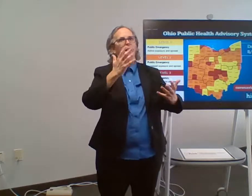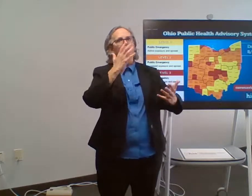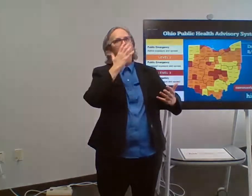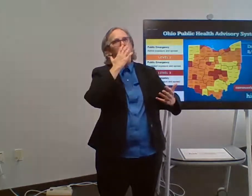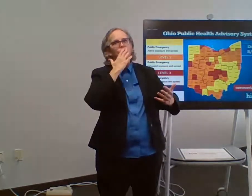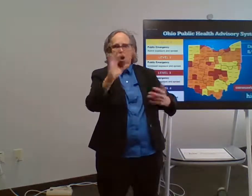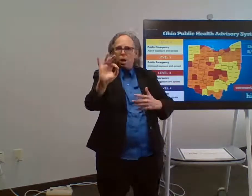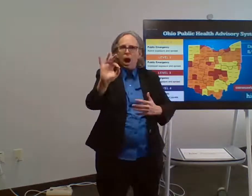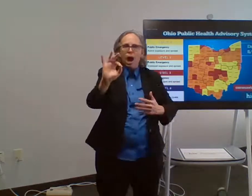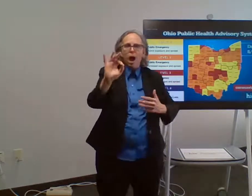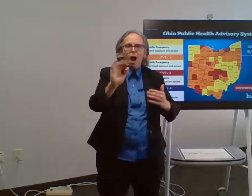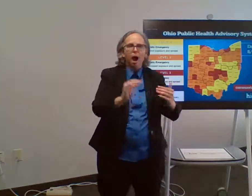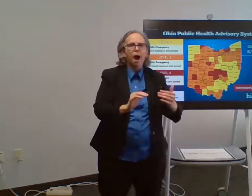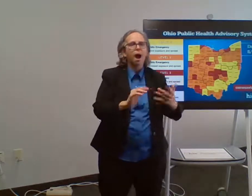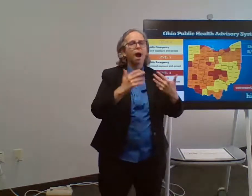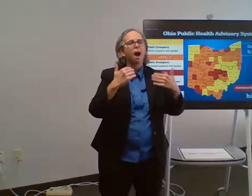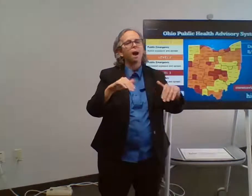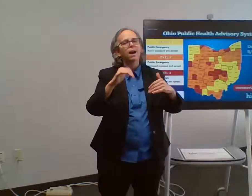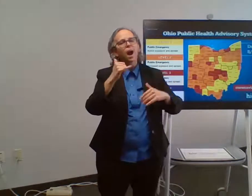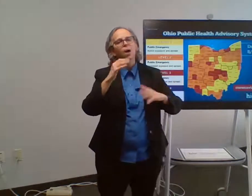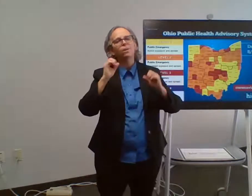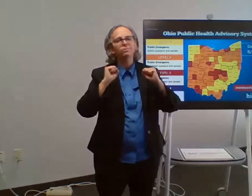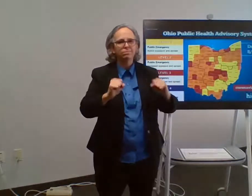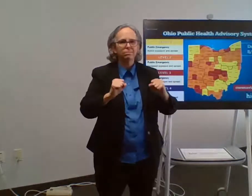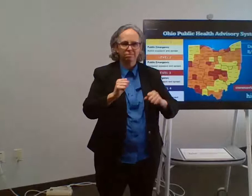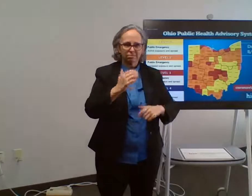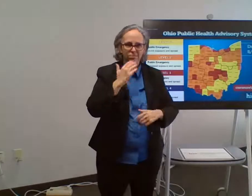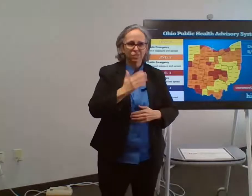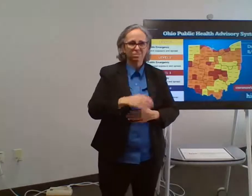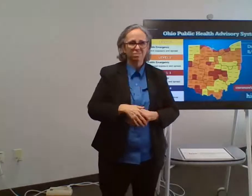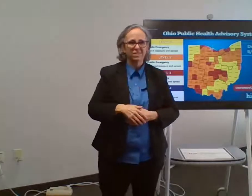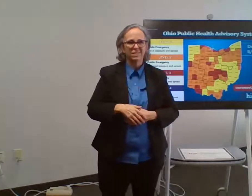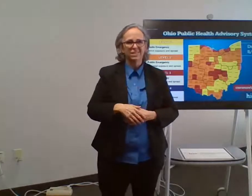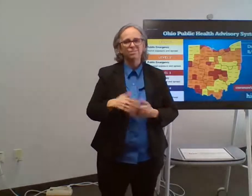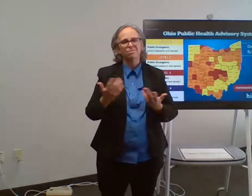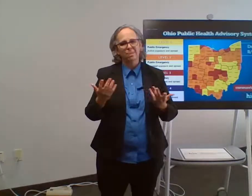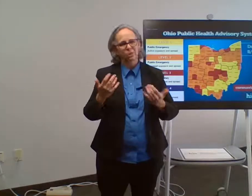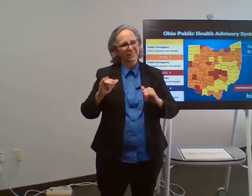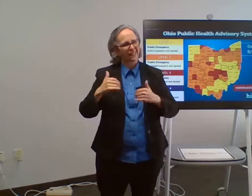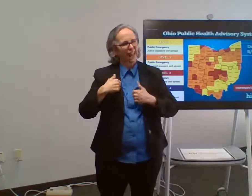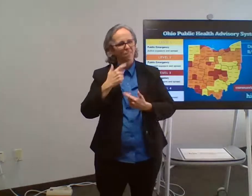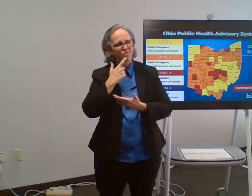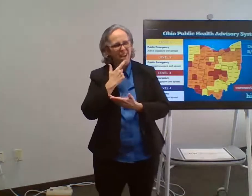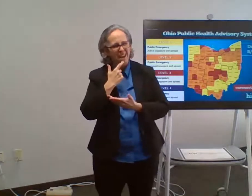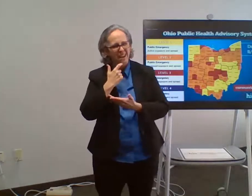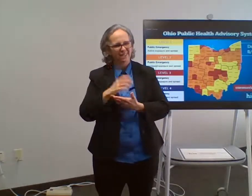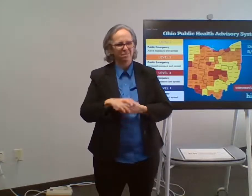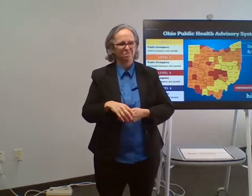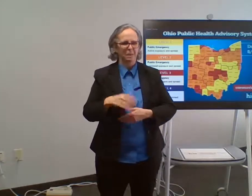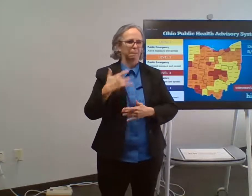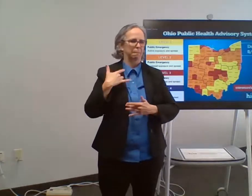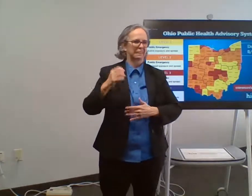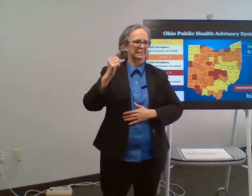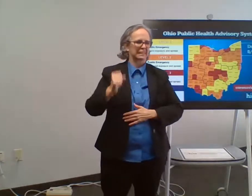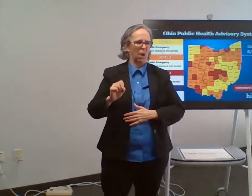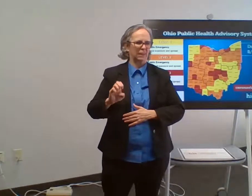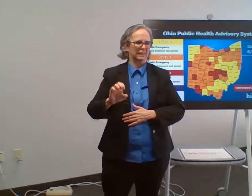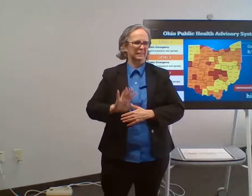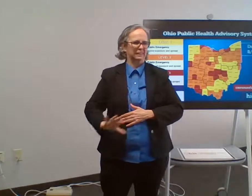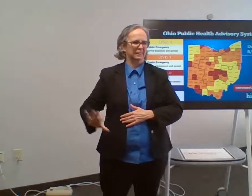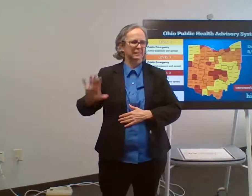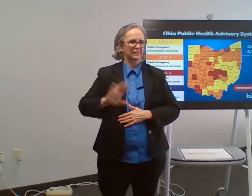Let's talk a little bit about the red counties. We'll start in southern Ohio, southeast Ohio with Brown